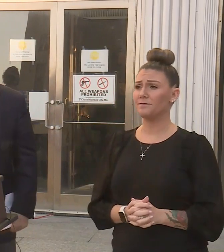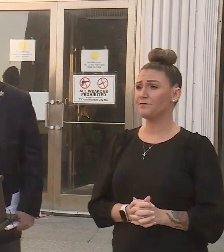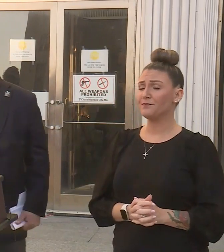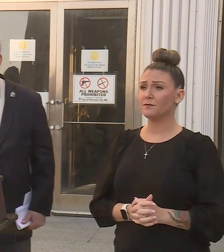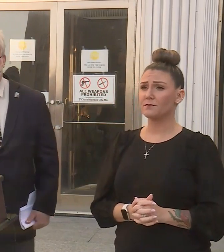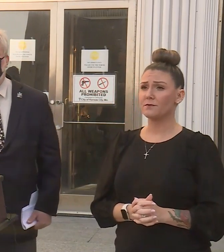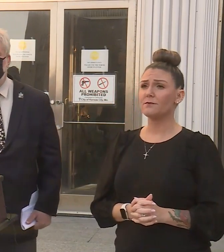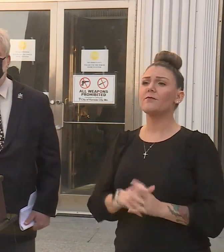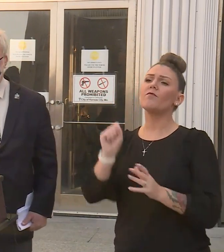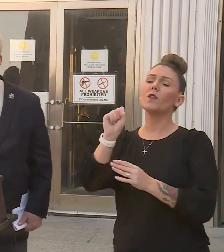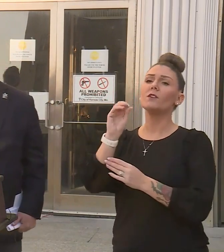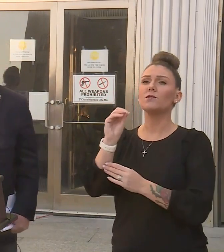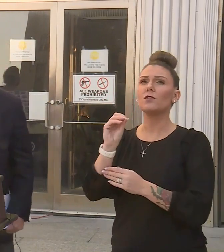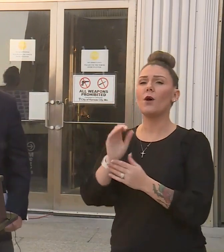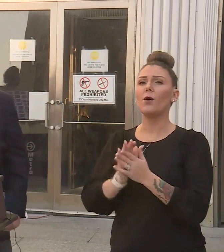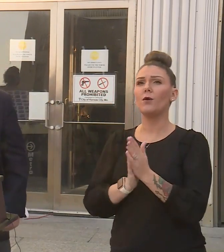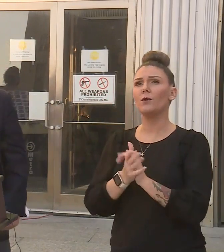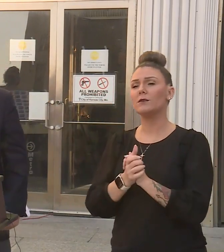So